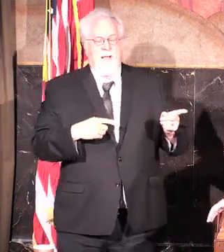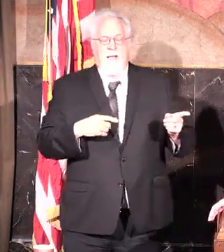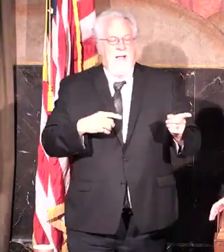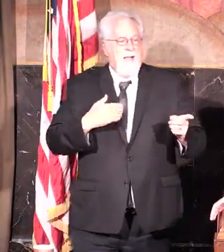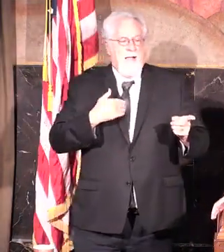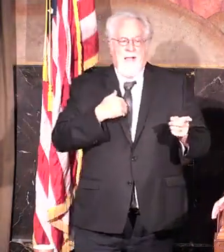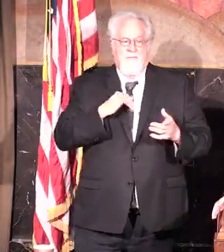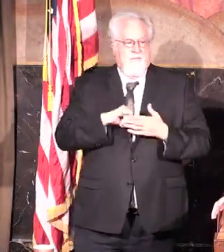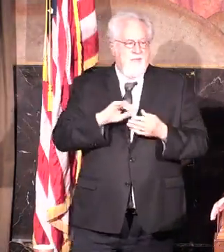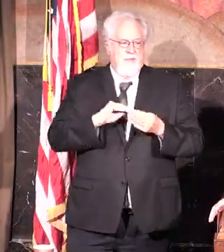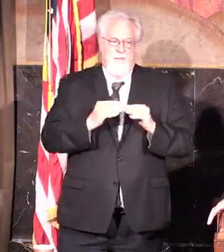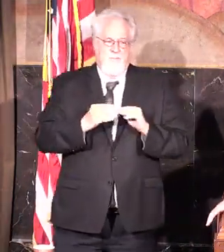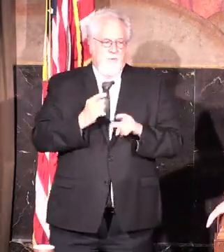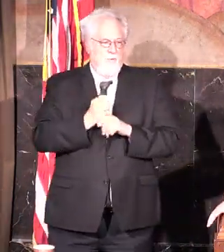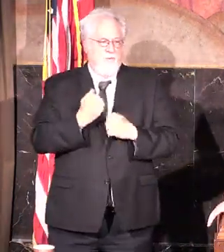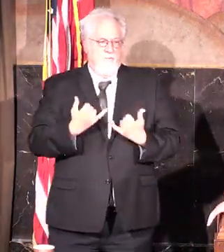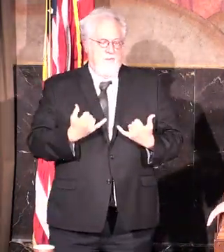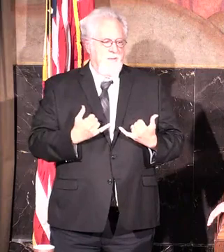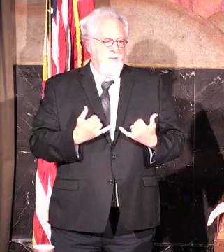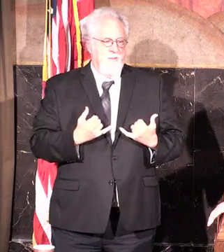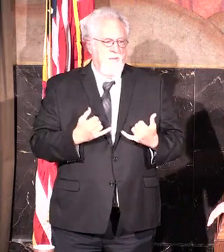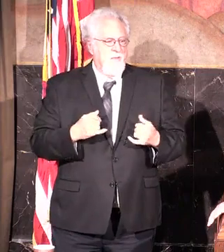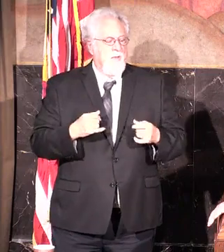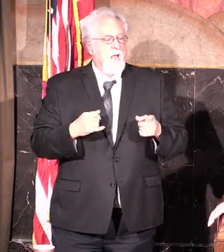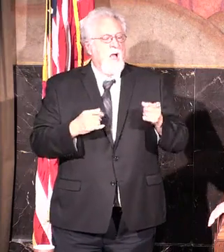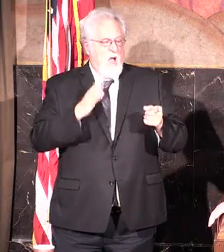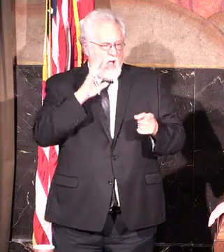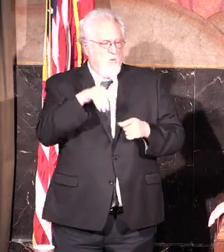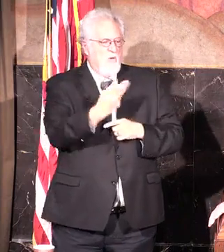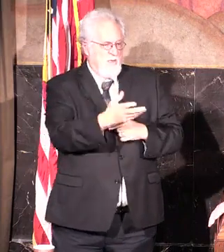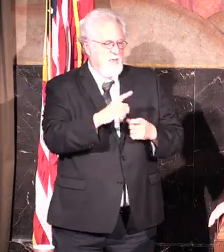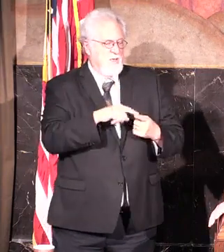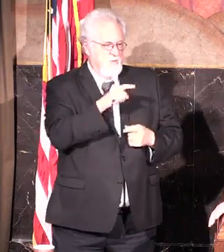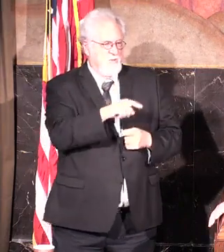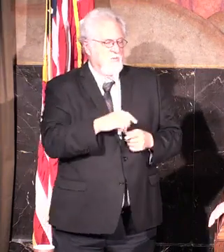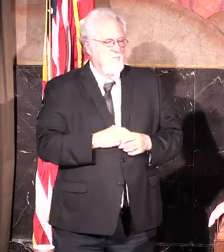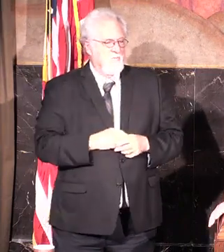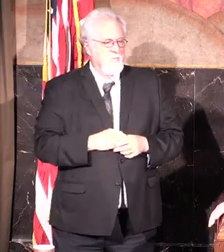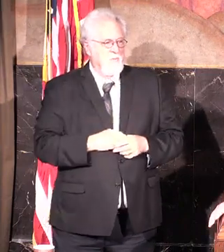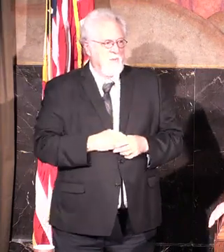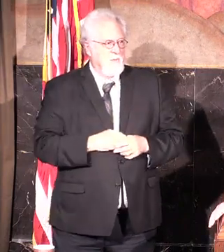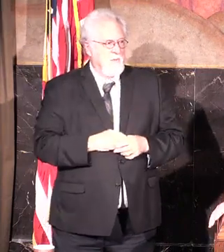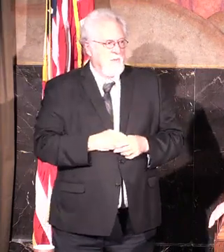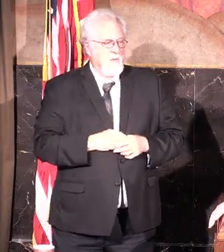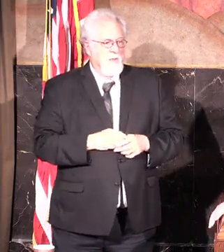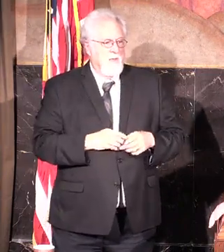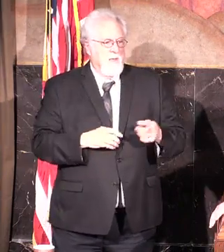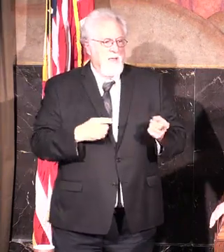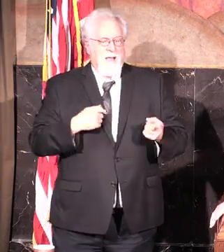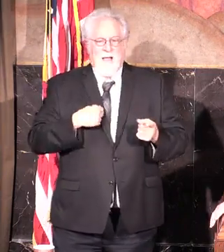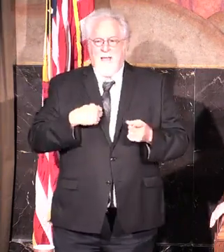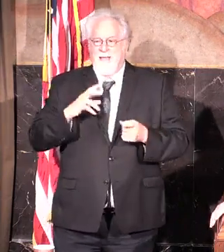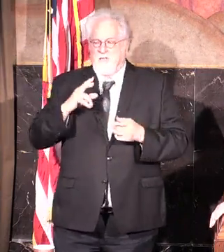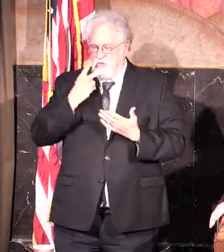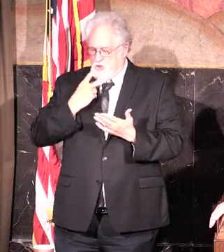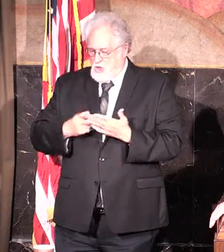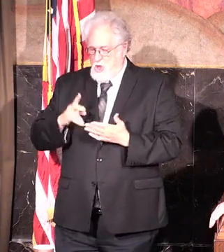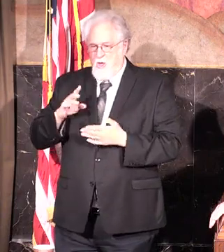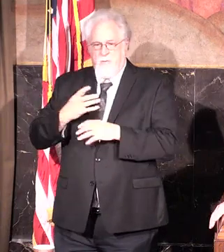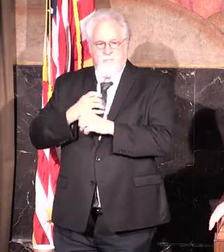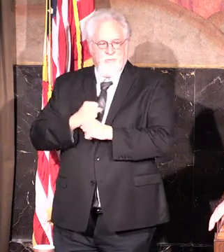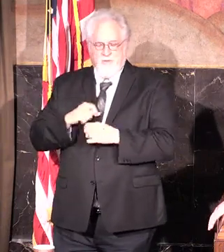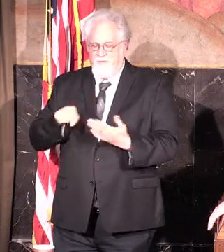don't have that information with me right now. We'll get it to you. I was actually briefed on it this morning, but it's part of a